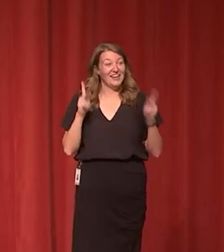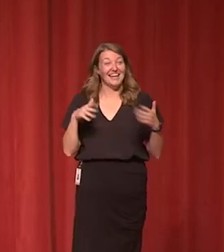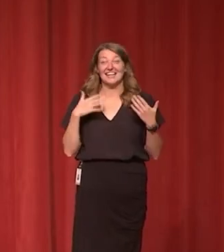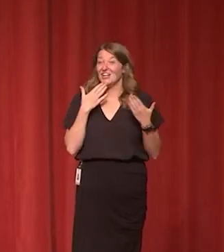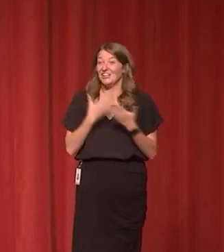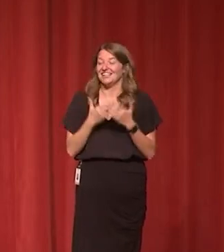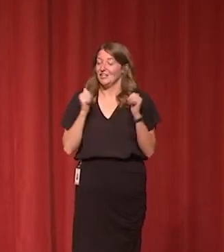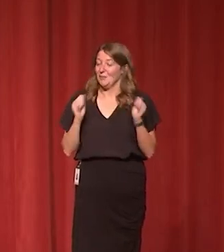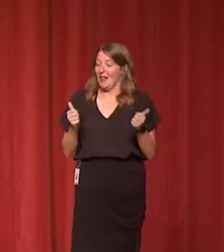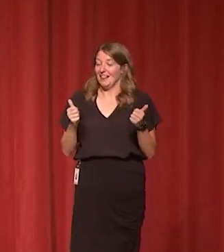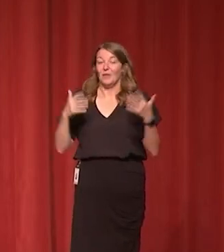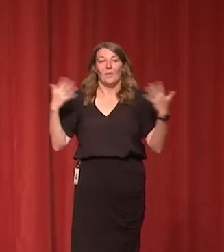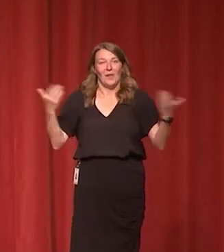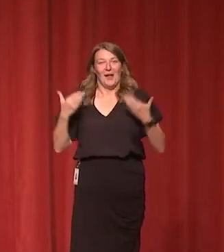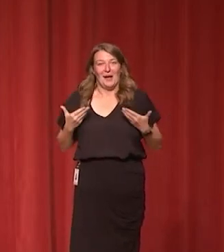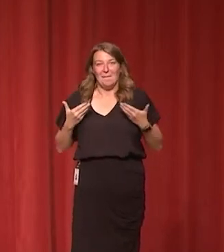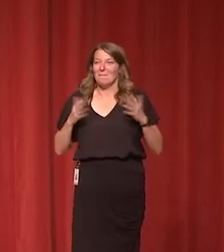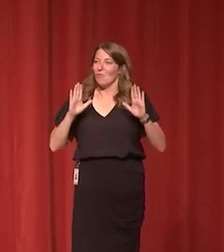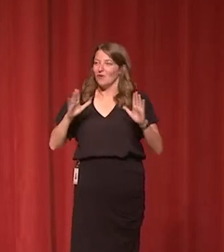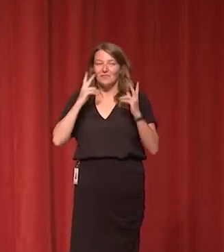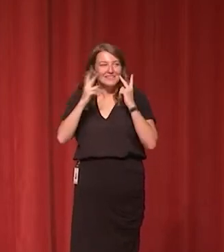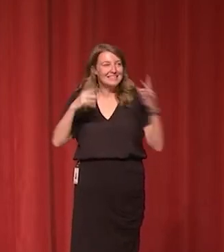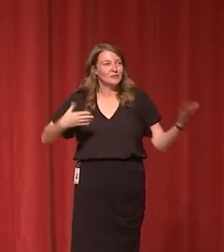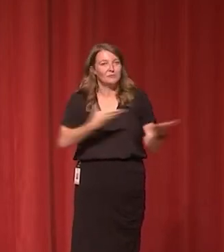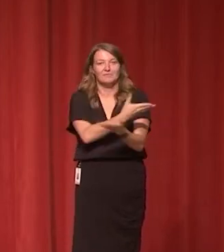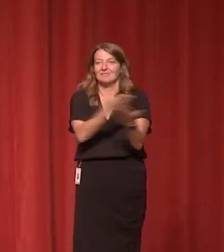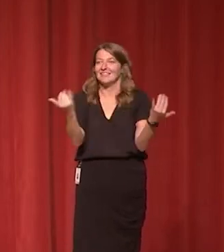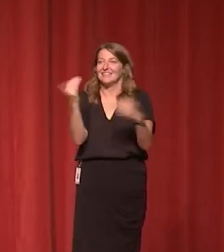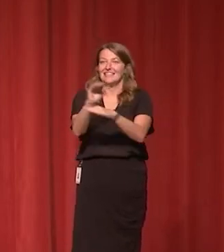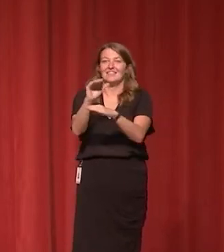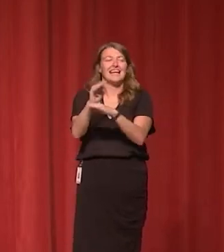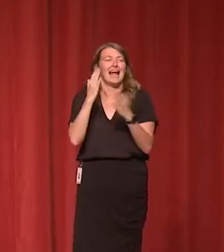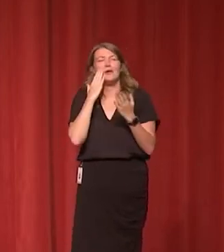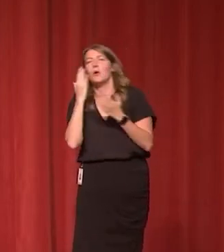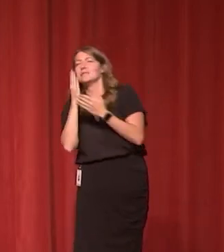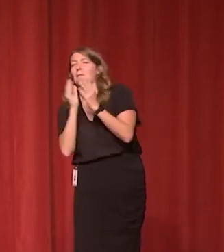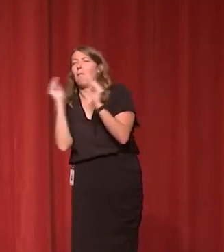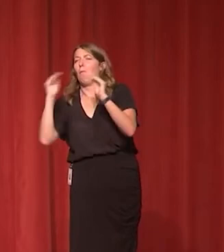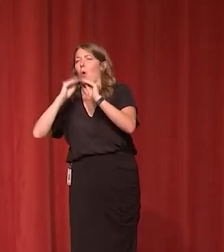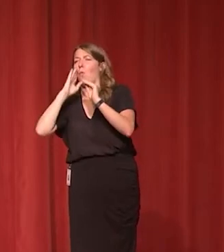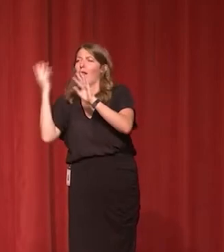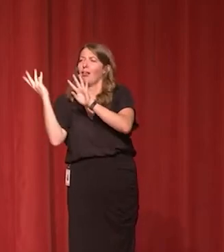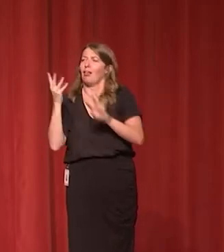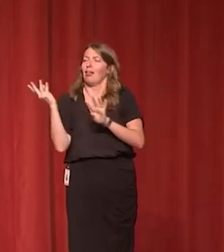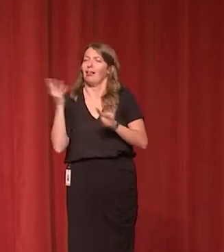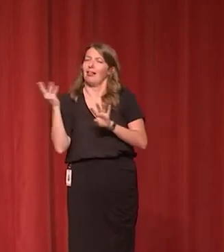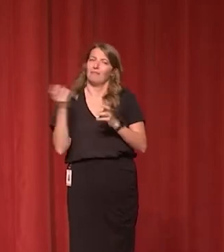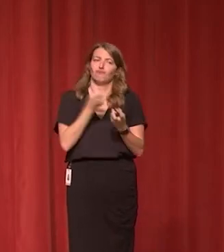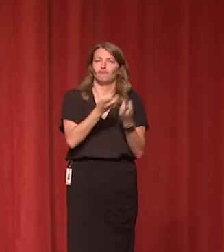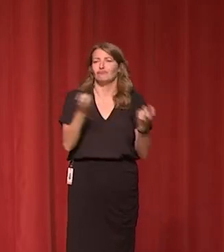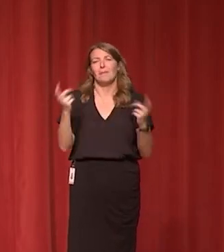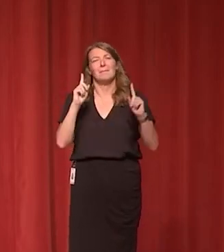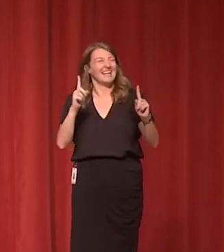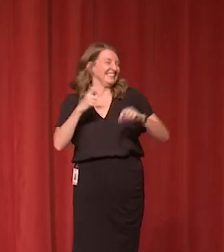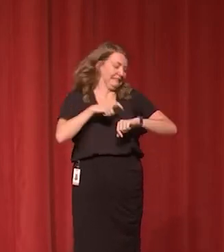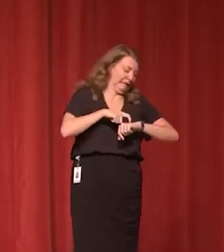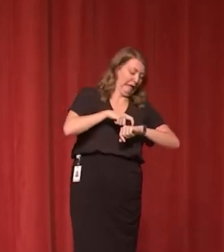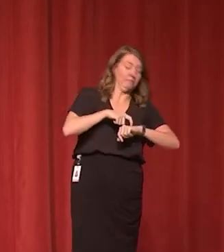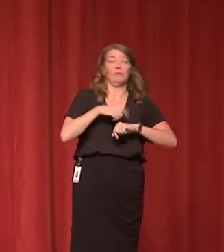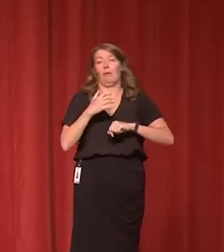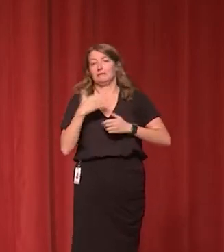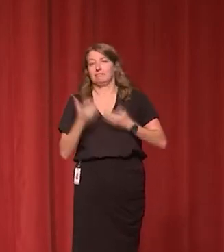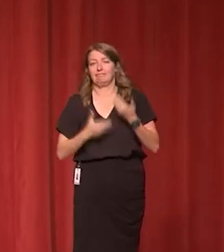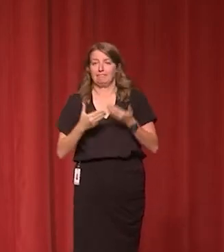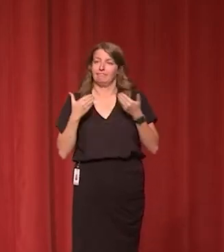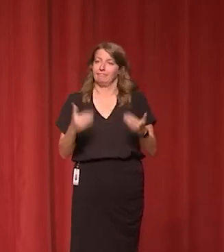Very good. Well, welcome. Wonderful to see you all this evening. I know so a few more folks are going to be streaming in, but in the interest of time, we're going to go ahead